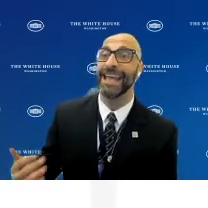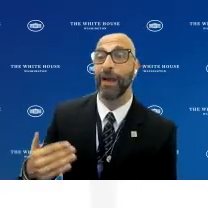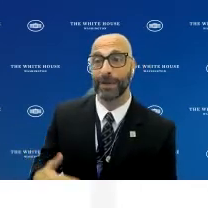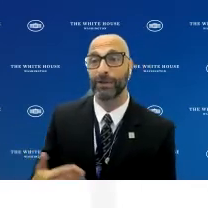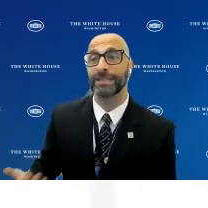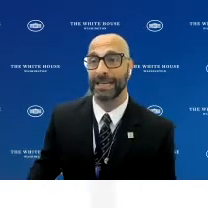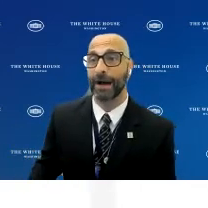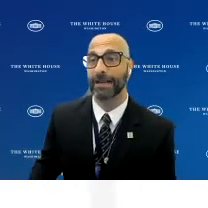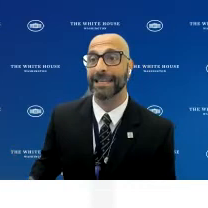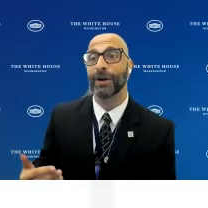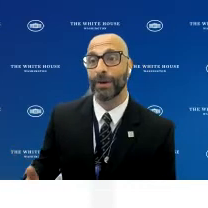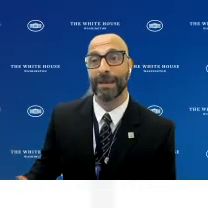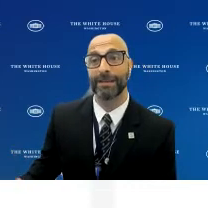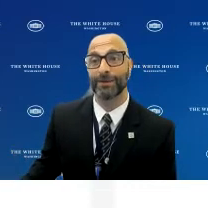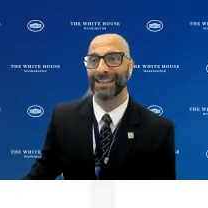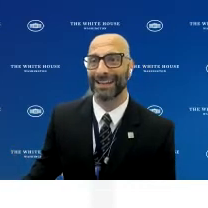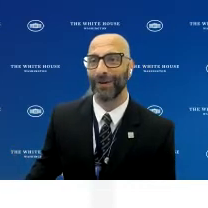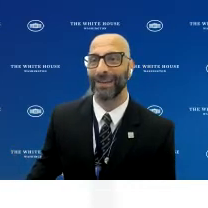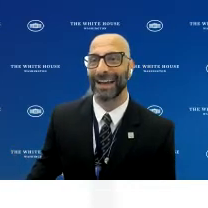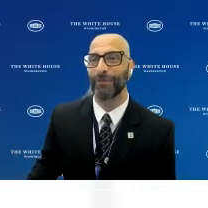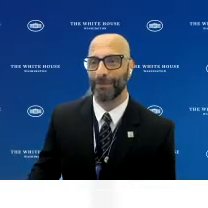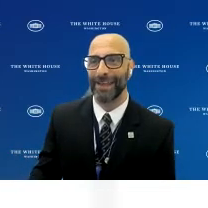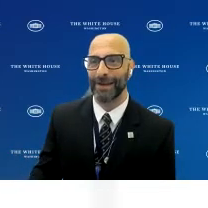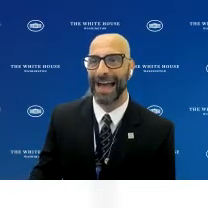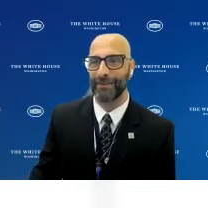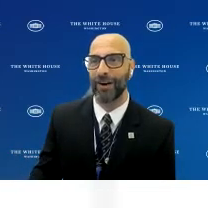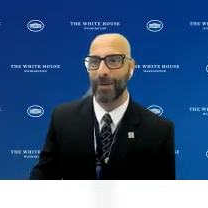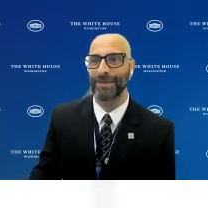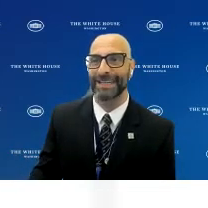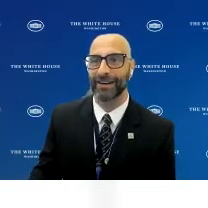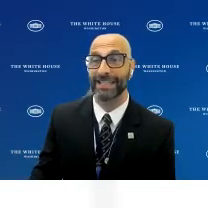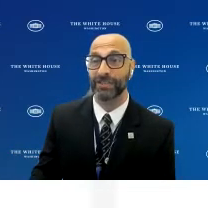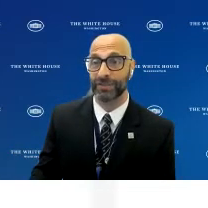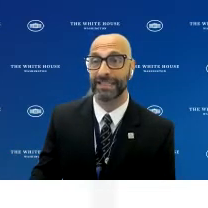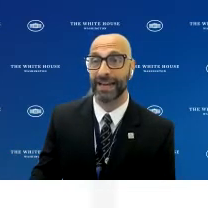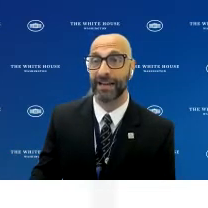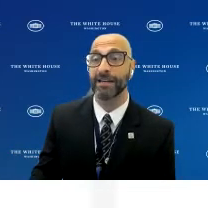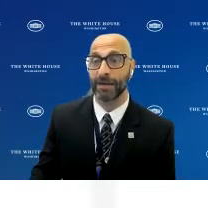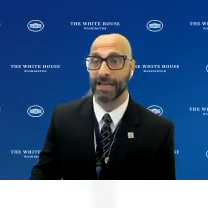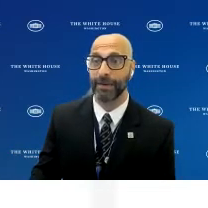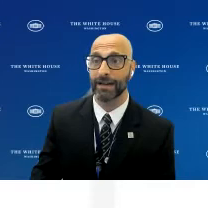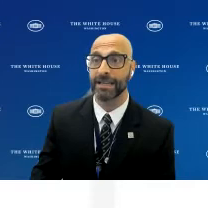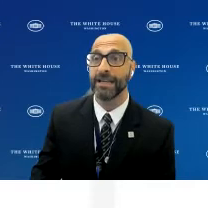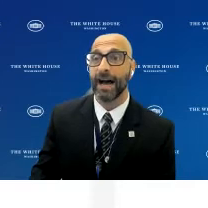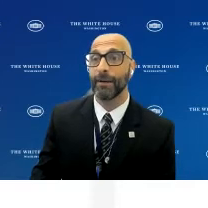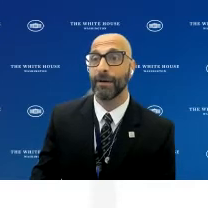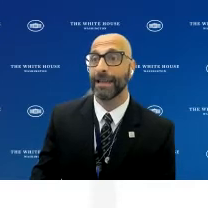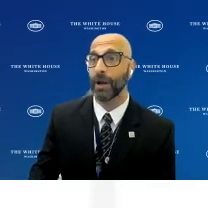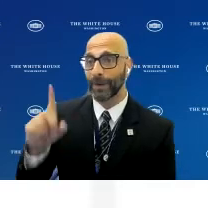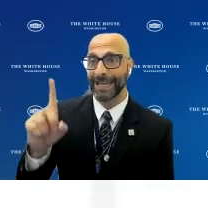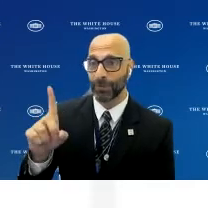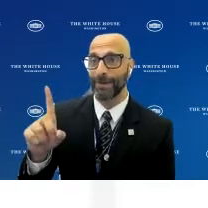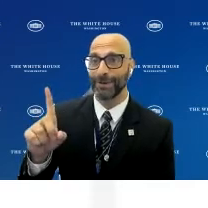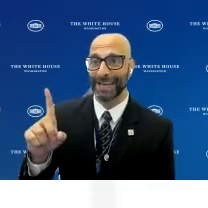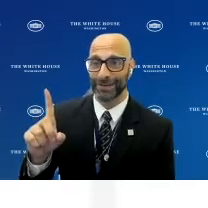severe infection and we lose TPOXX, we may be losing the only weapon that we have in our armamentarium to treat